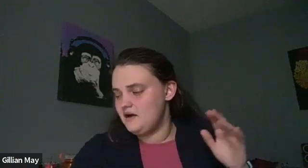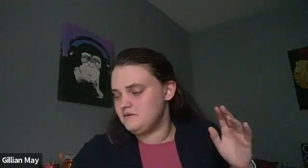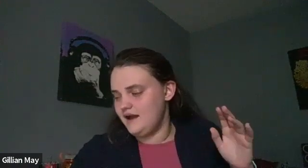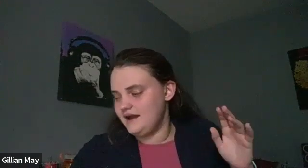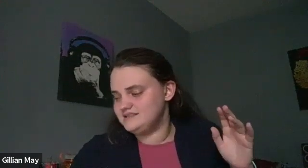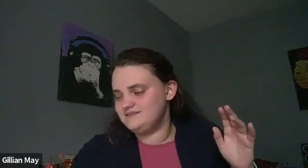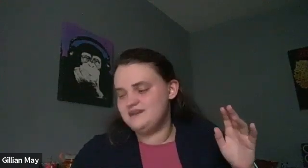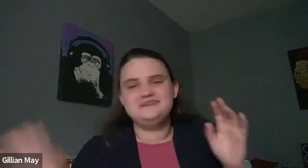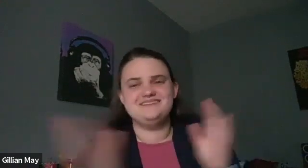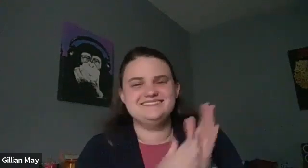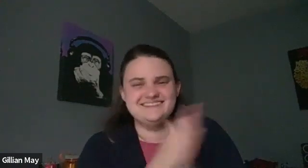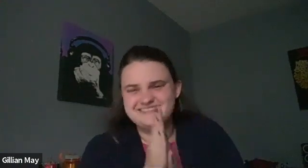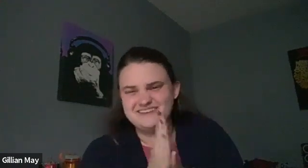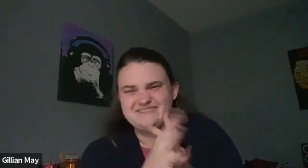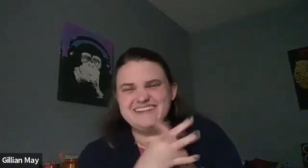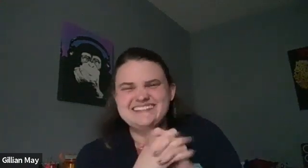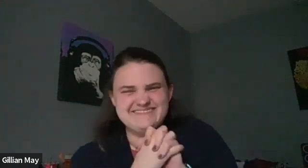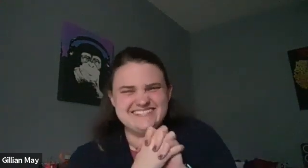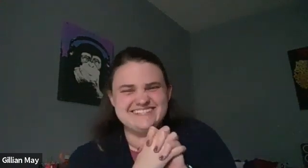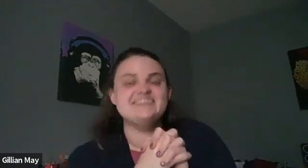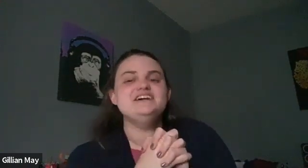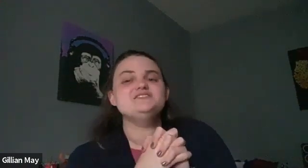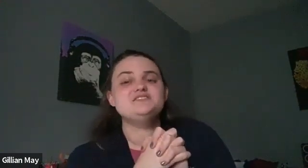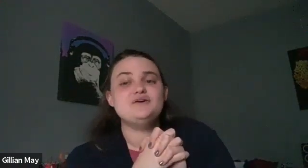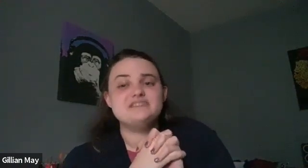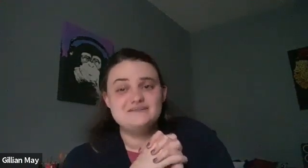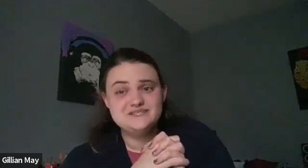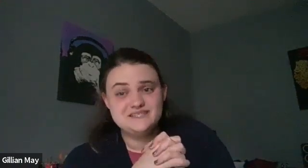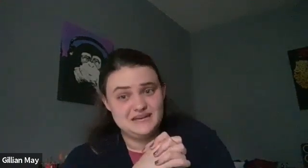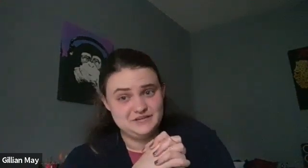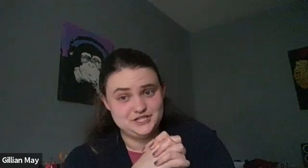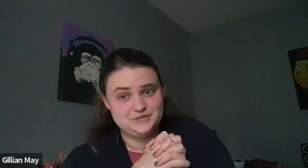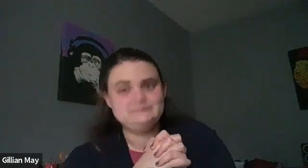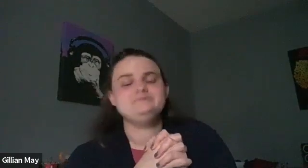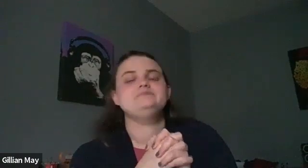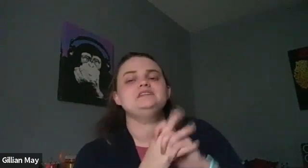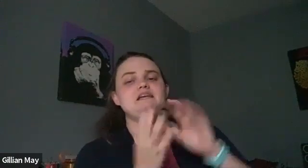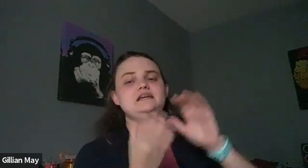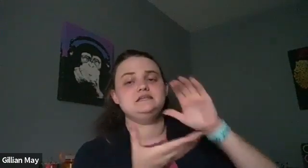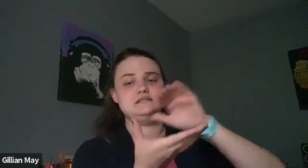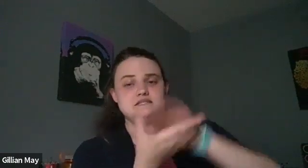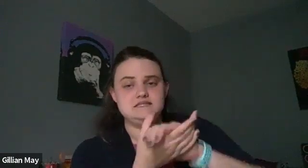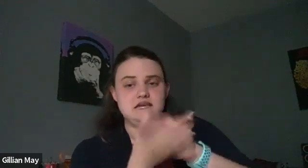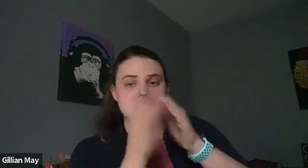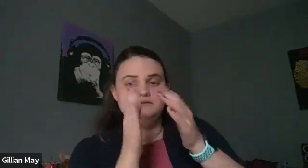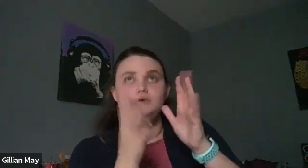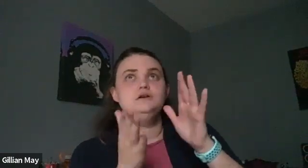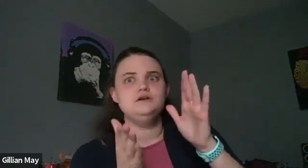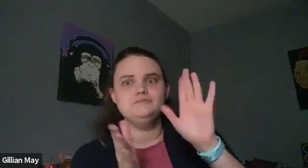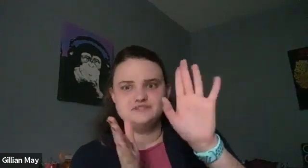all right. So now we'll get on to the good stuff, like sandwiches. So the sign for sandwich is no. Sorry,